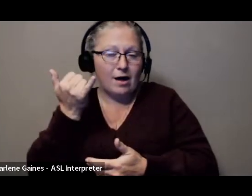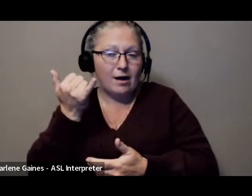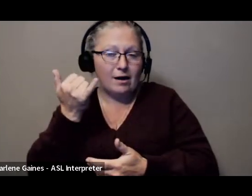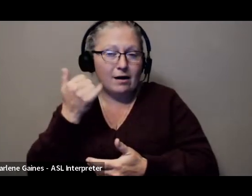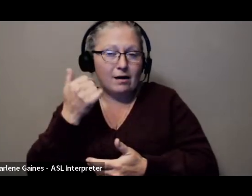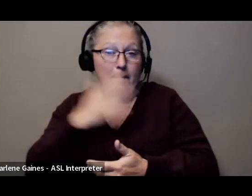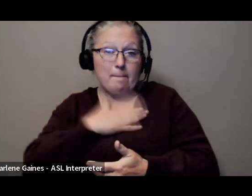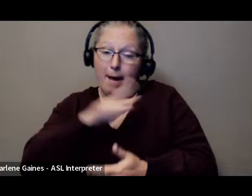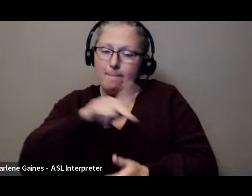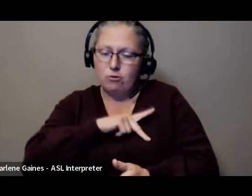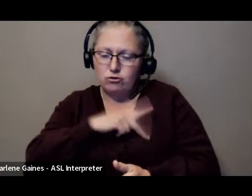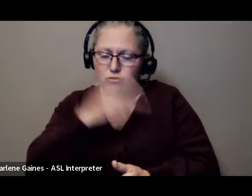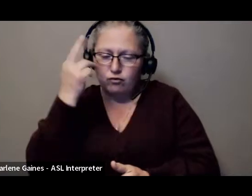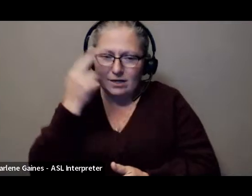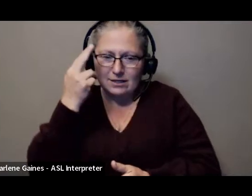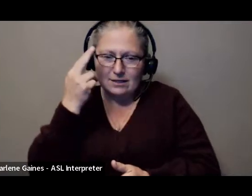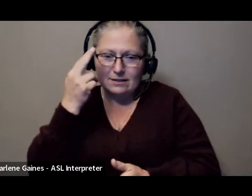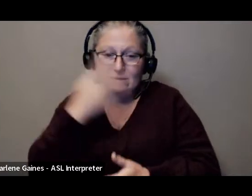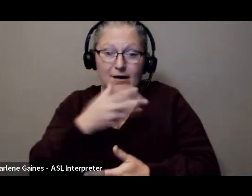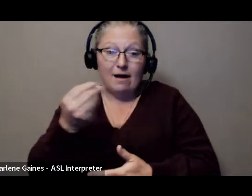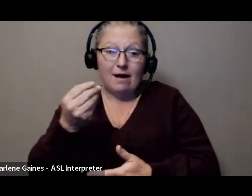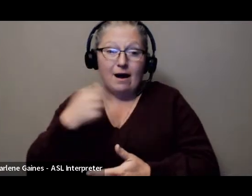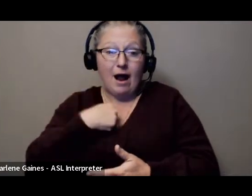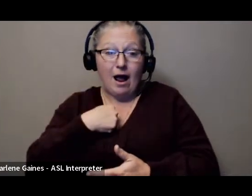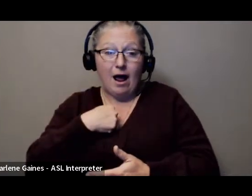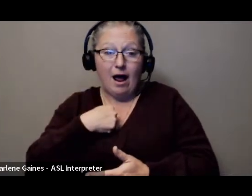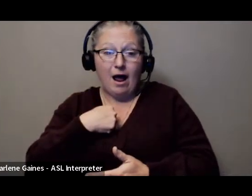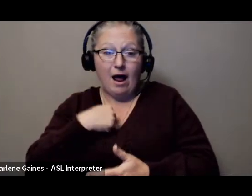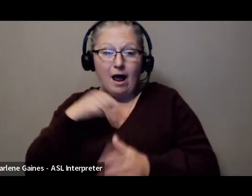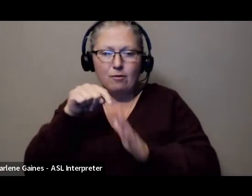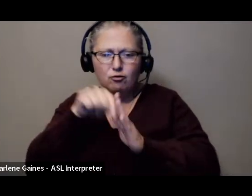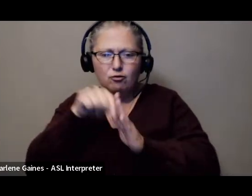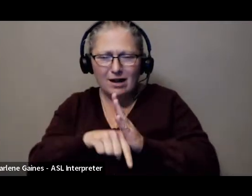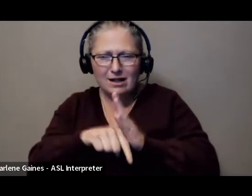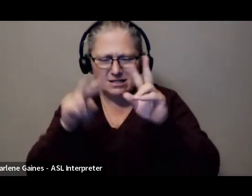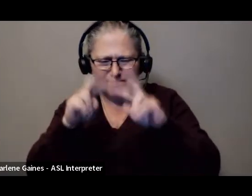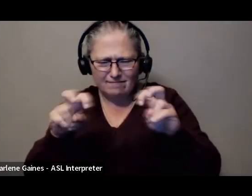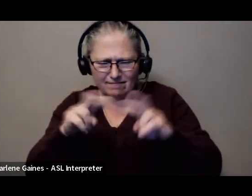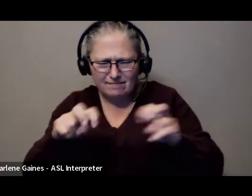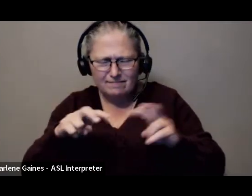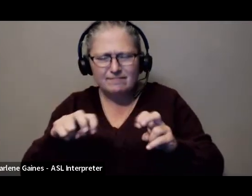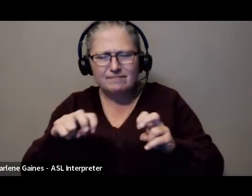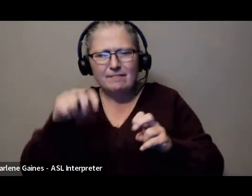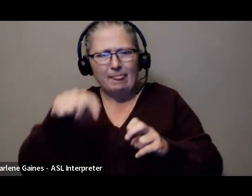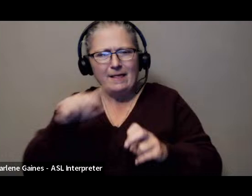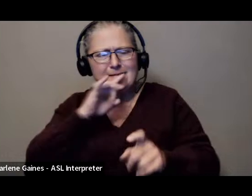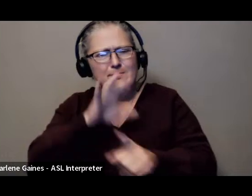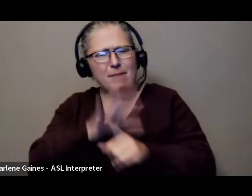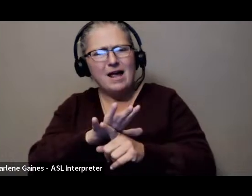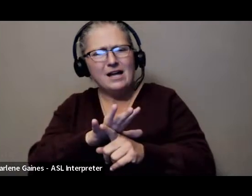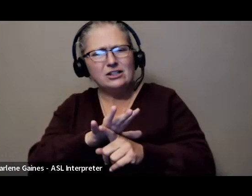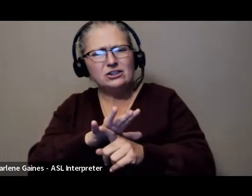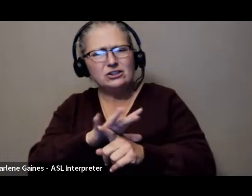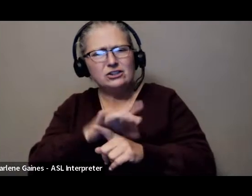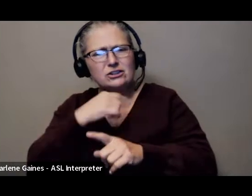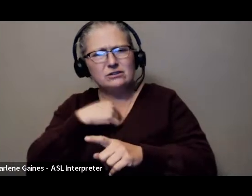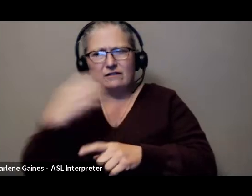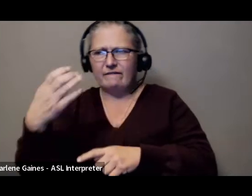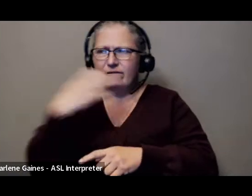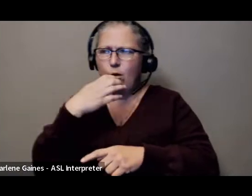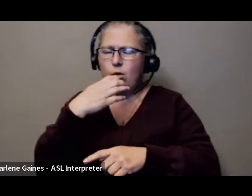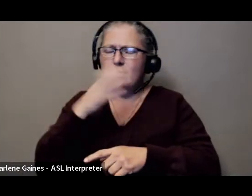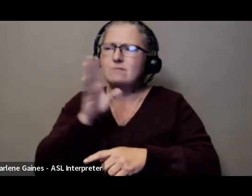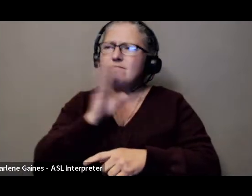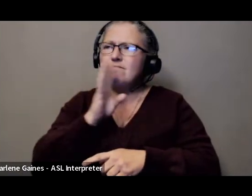my personal reasons. And I am critically dissecting this pledge that I've been forced to